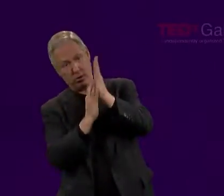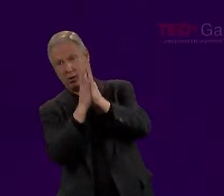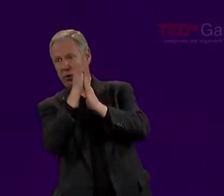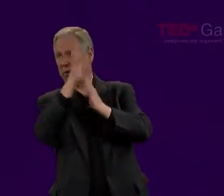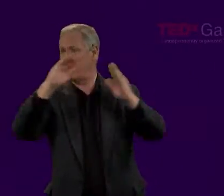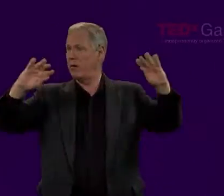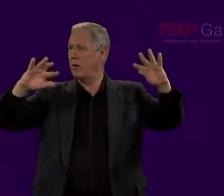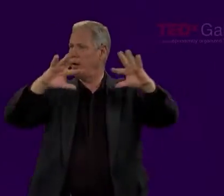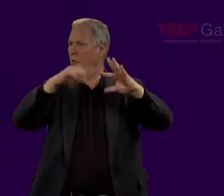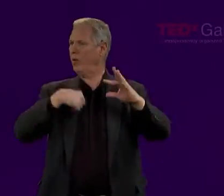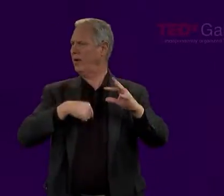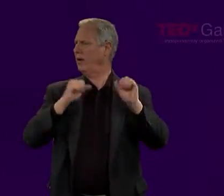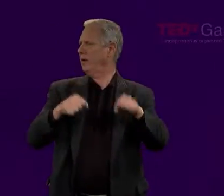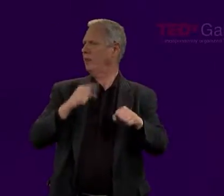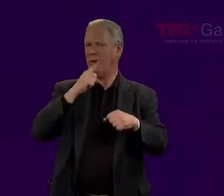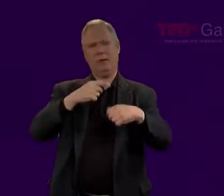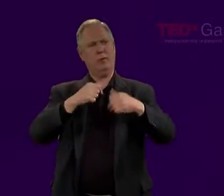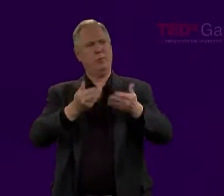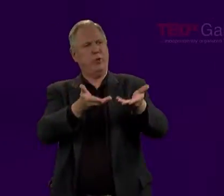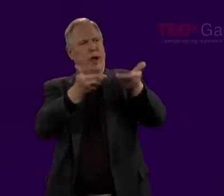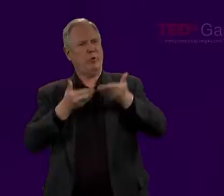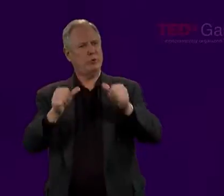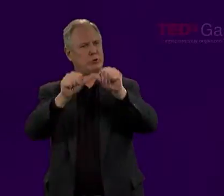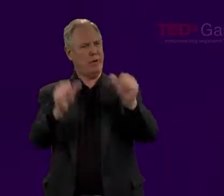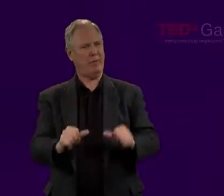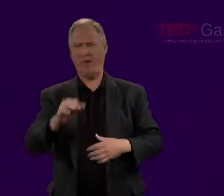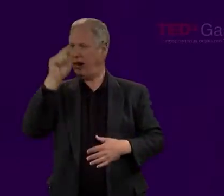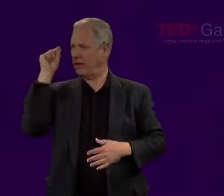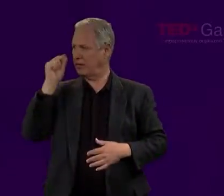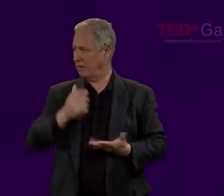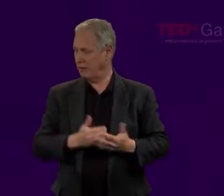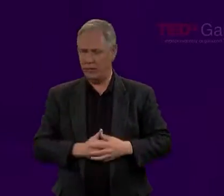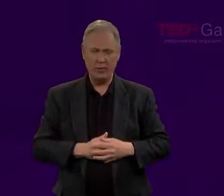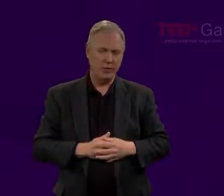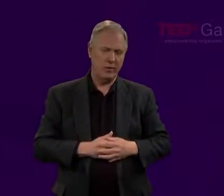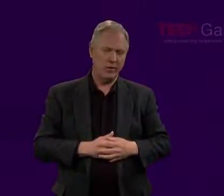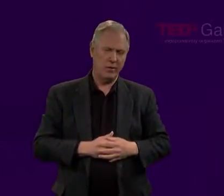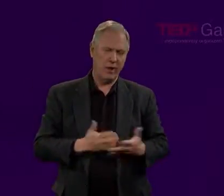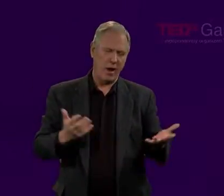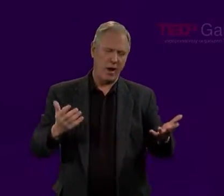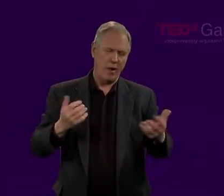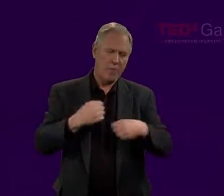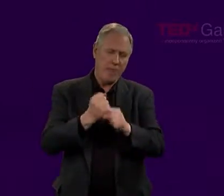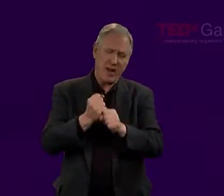When we established the light, it changed those buildings. It gave it shape.